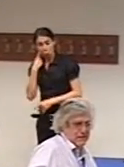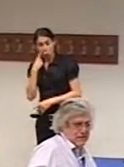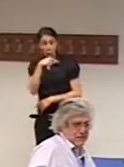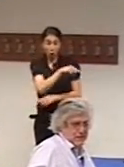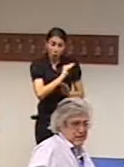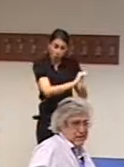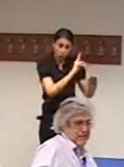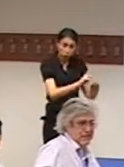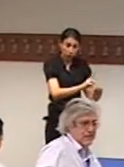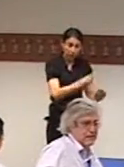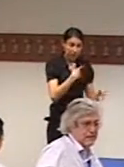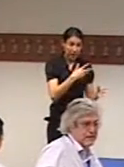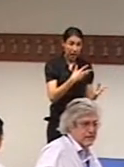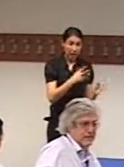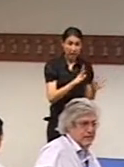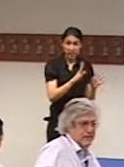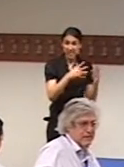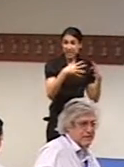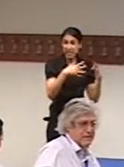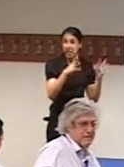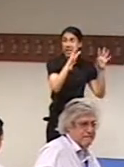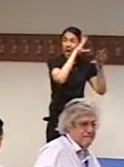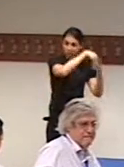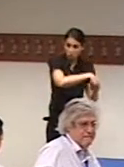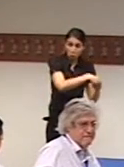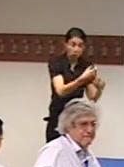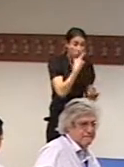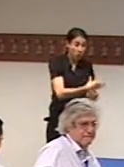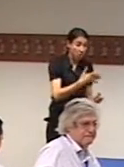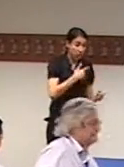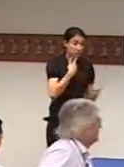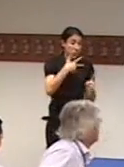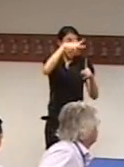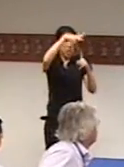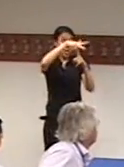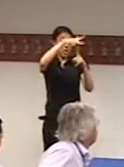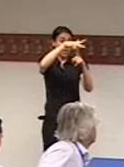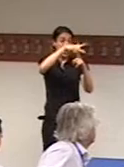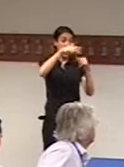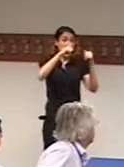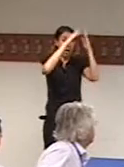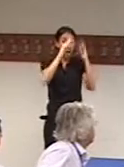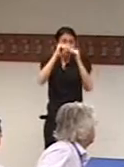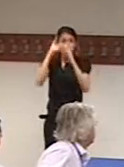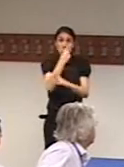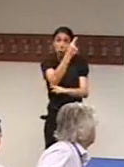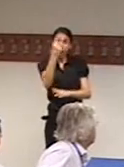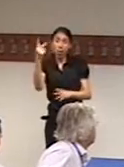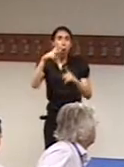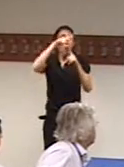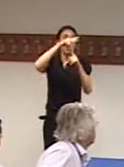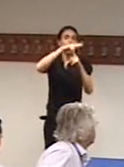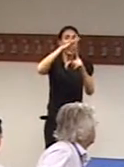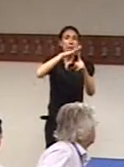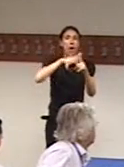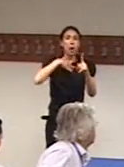it offers vis-à-vis what I know is that the installation is relatively simple. Is the